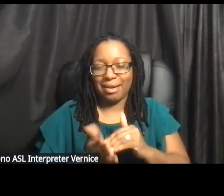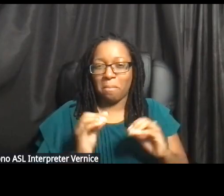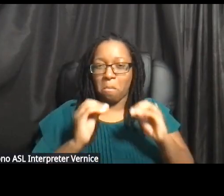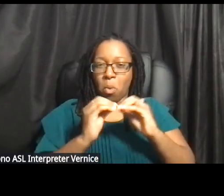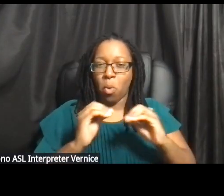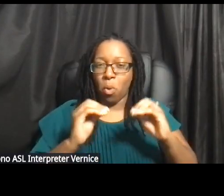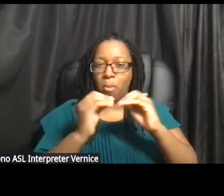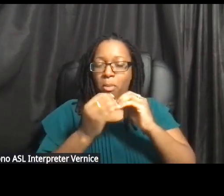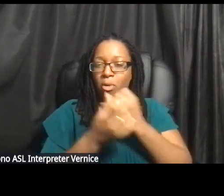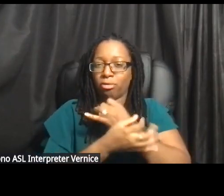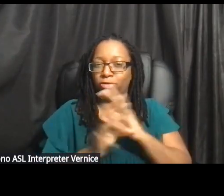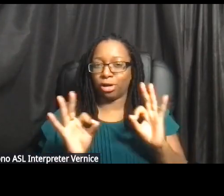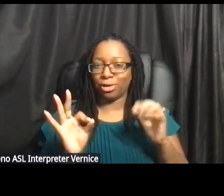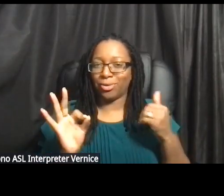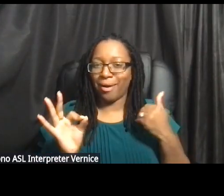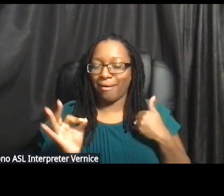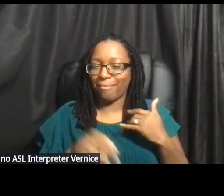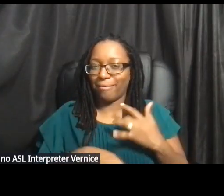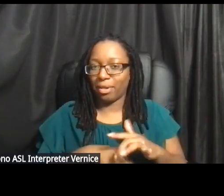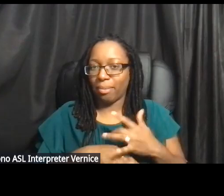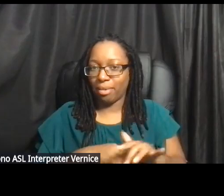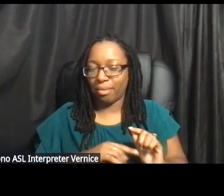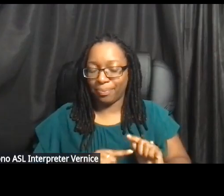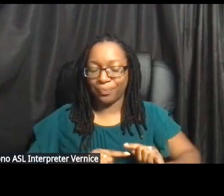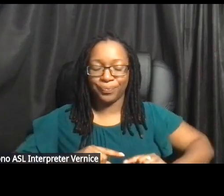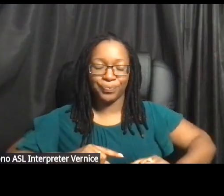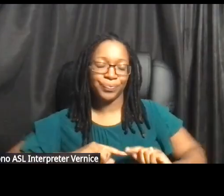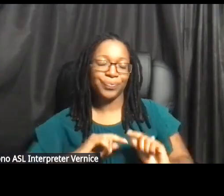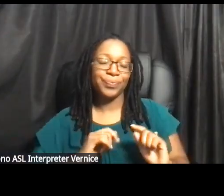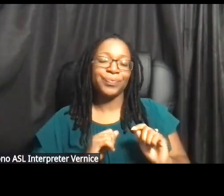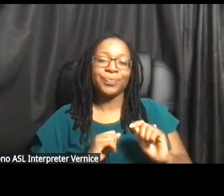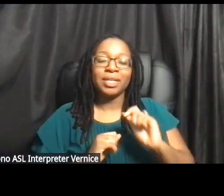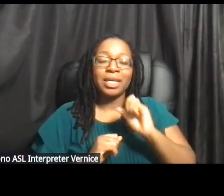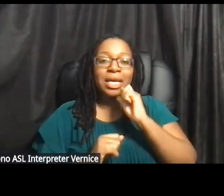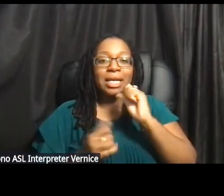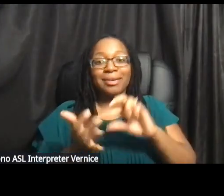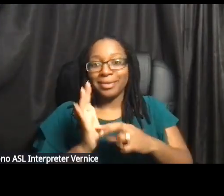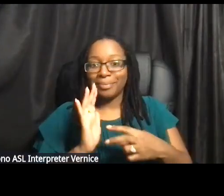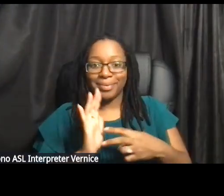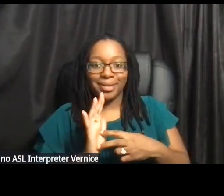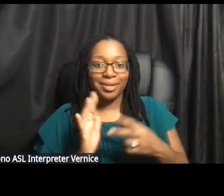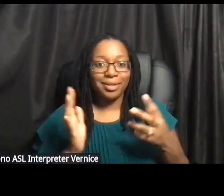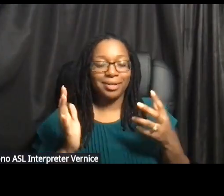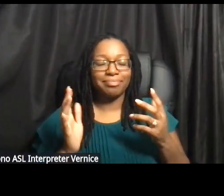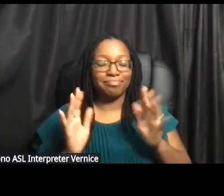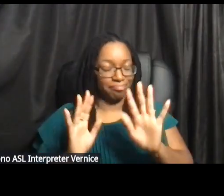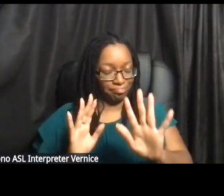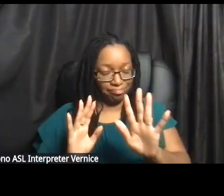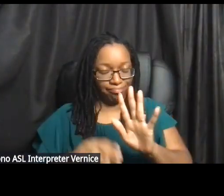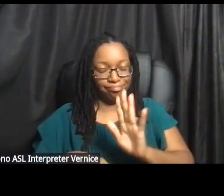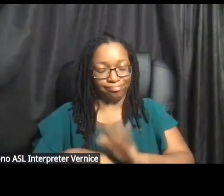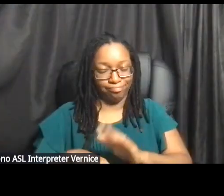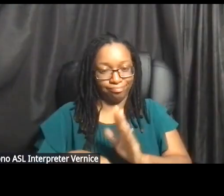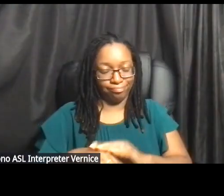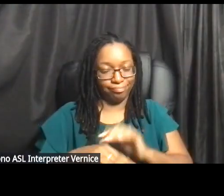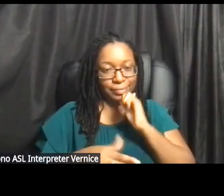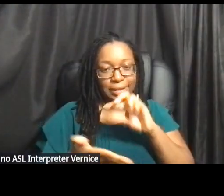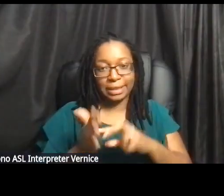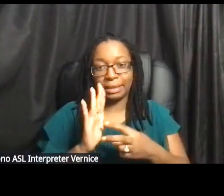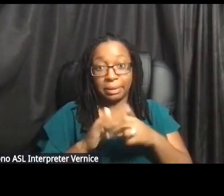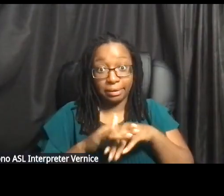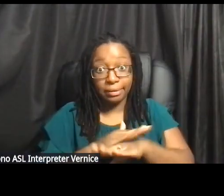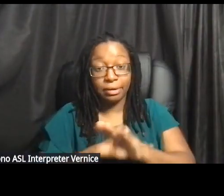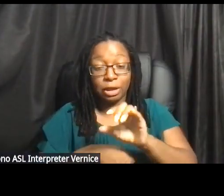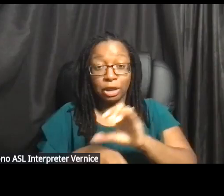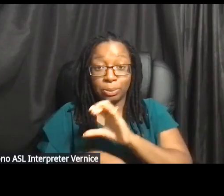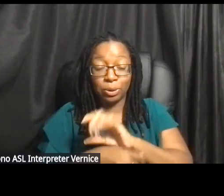available to you with this stuff. That does not mean, I want to like disclaim, that does not mean that they're reaching into your computer and changing the source code